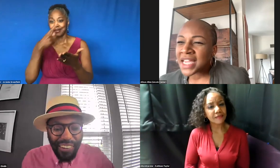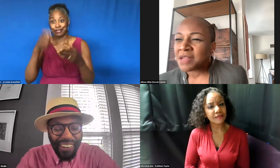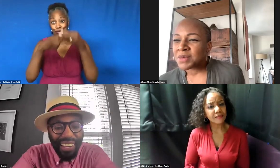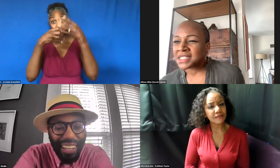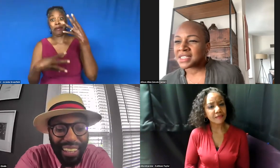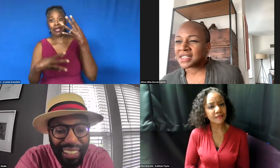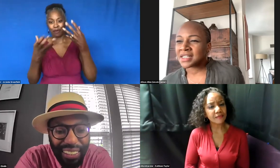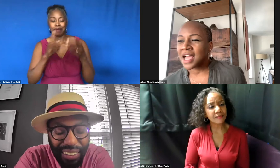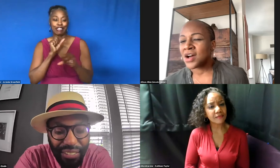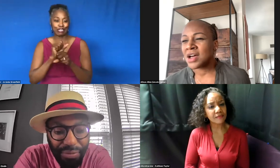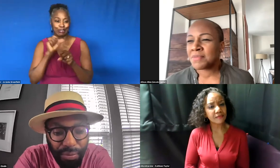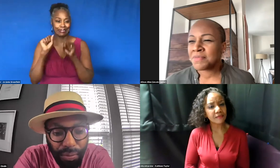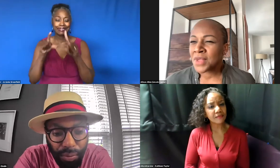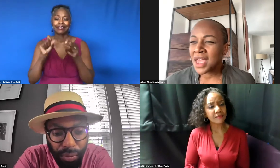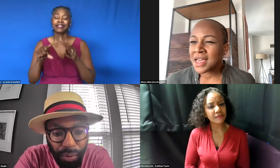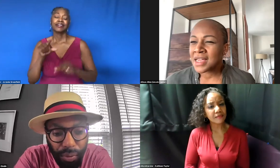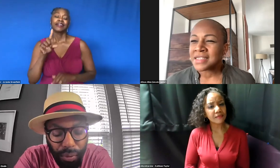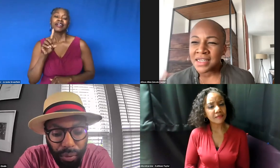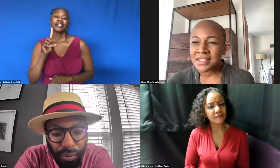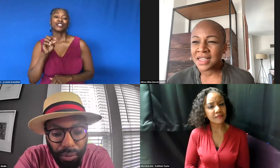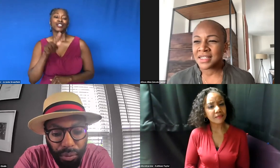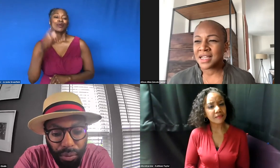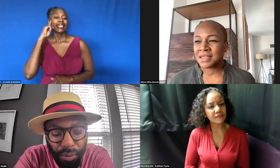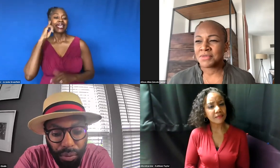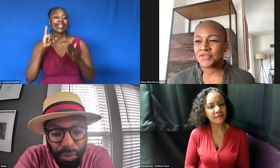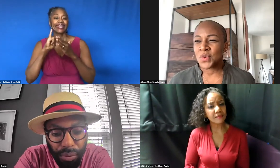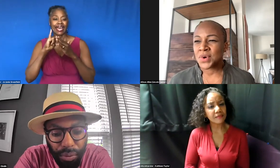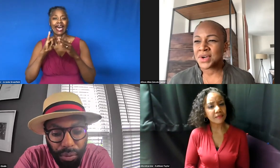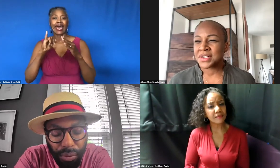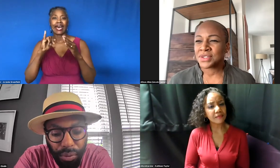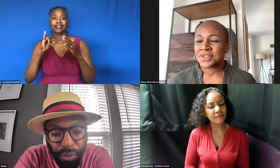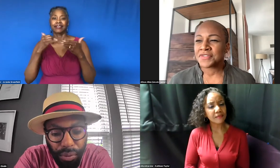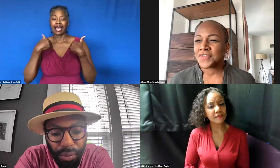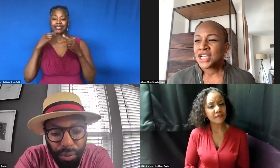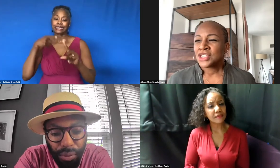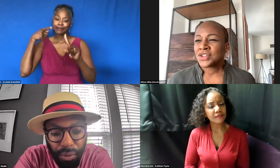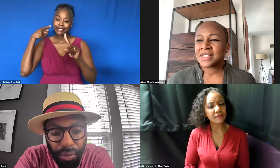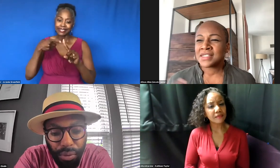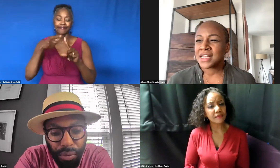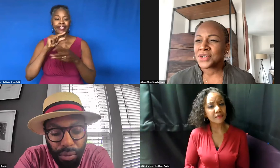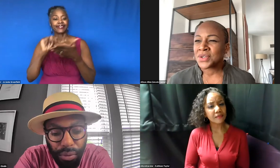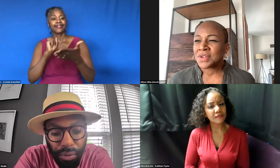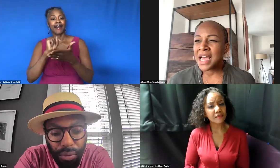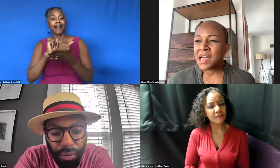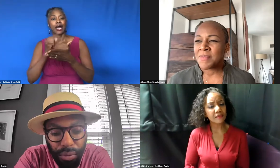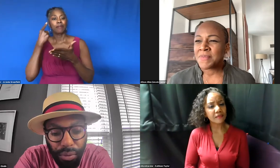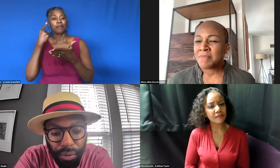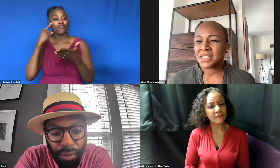you think that implementing set aside time for sort of